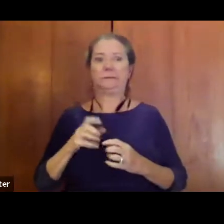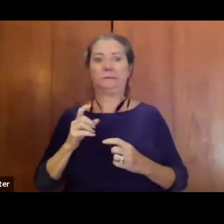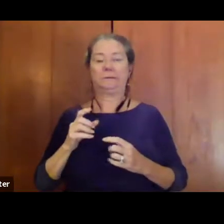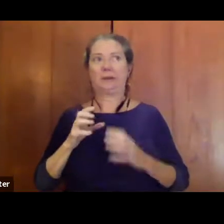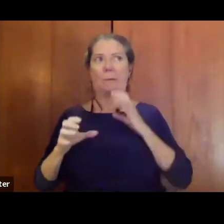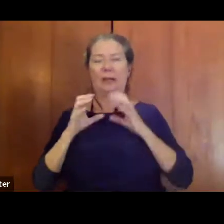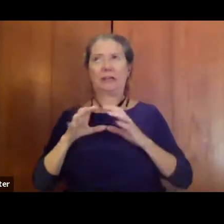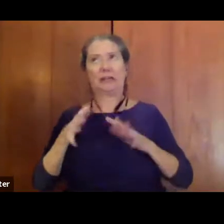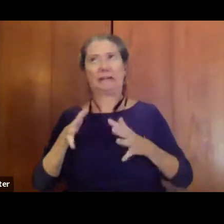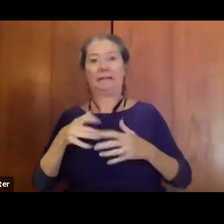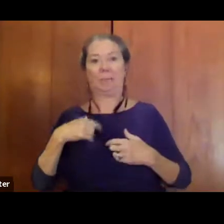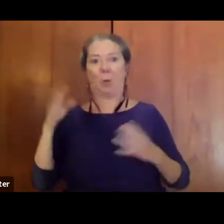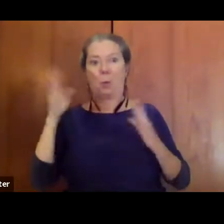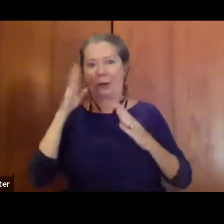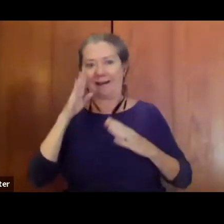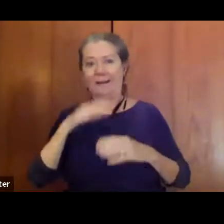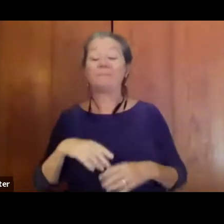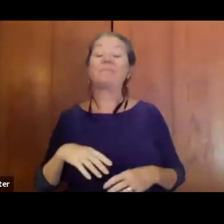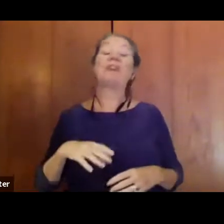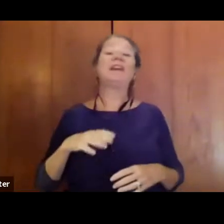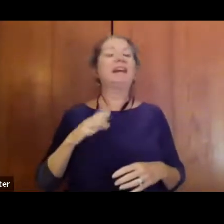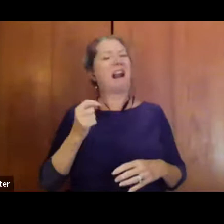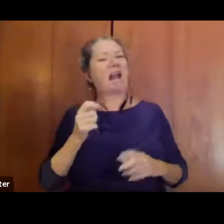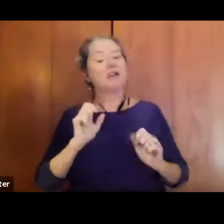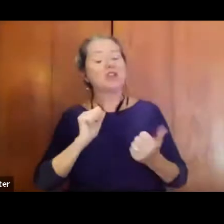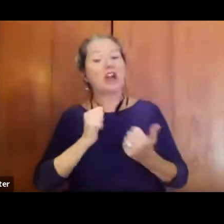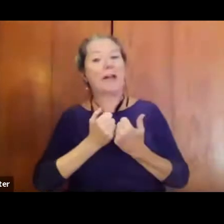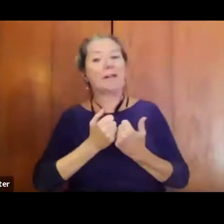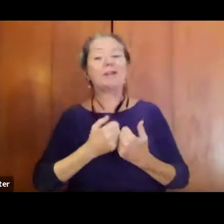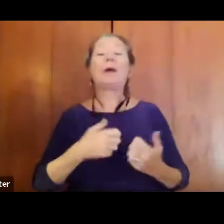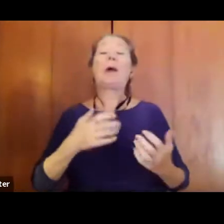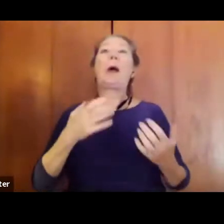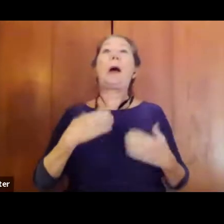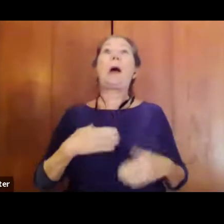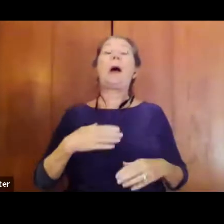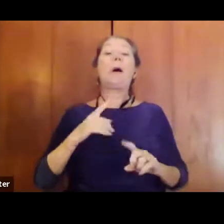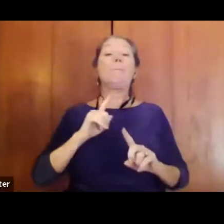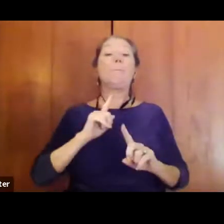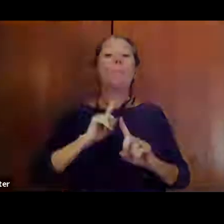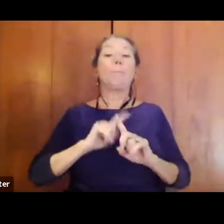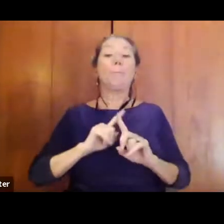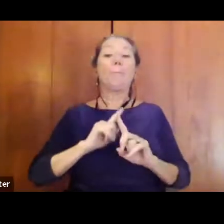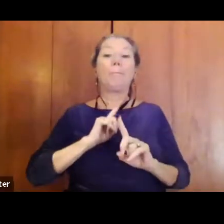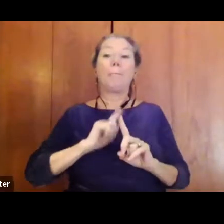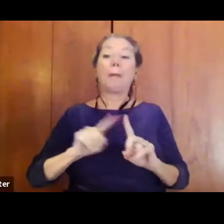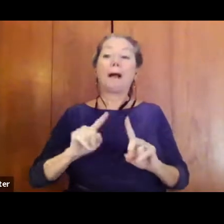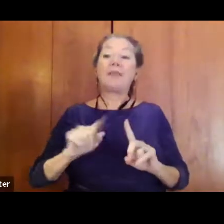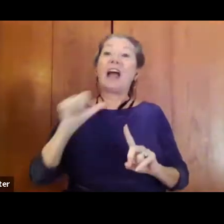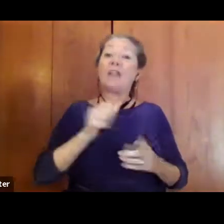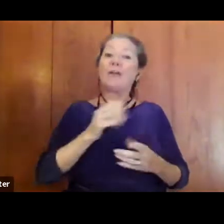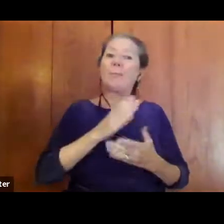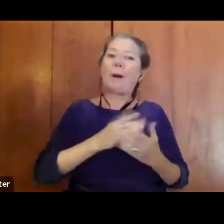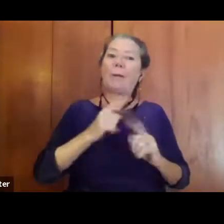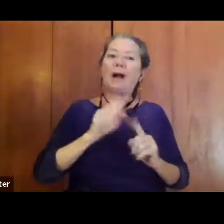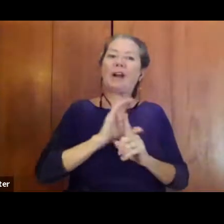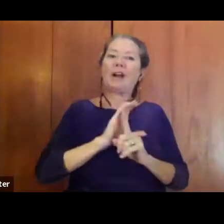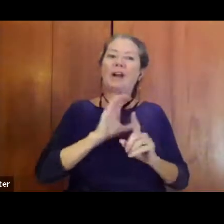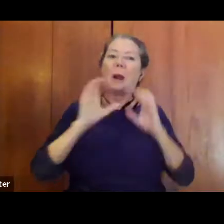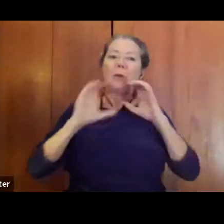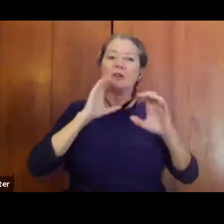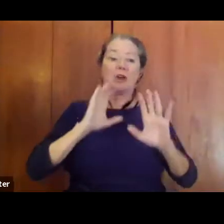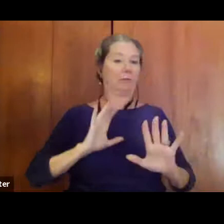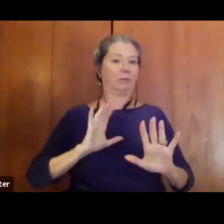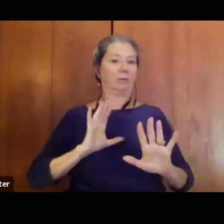bit of a challenge, but then there's that other element on communication. And I'm going to take a quick pause about the Colombia